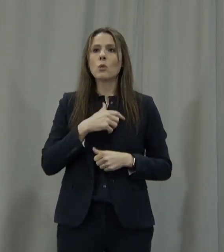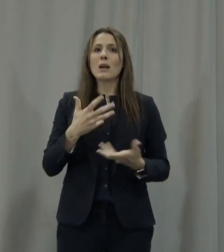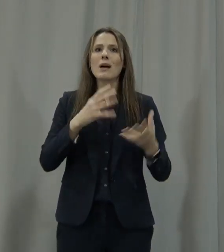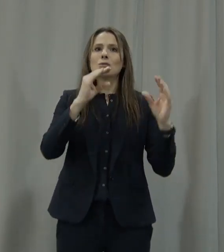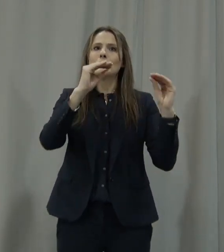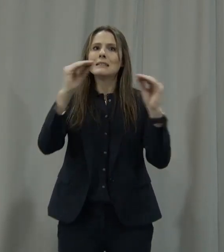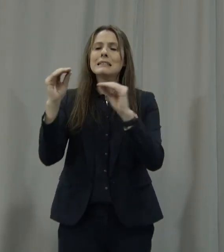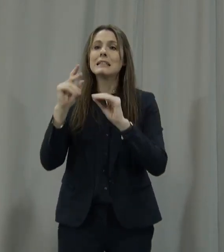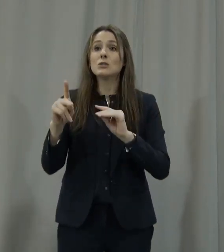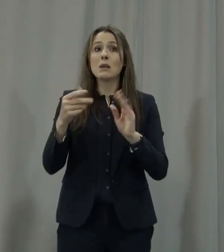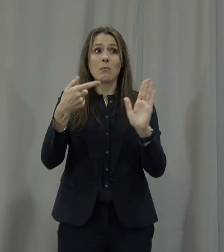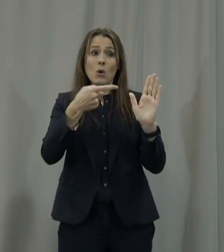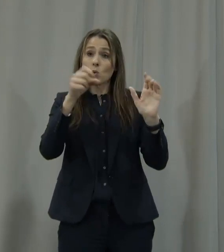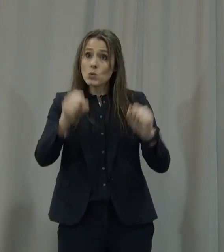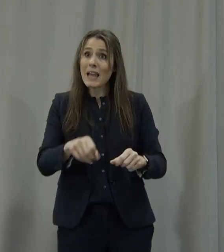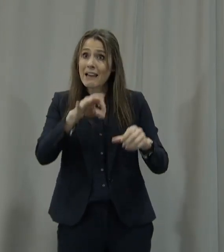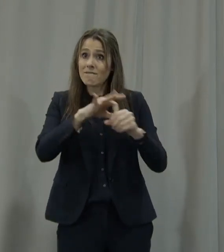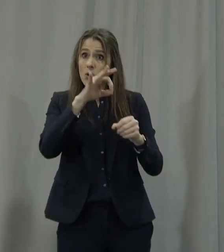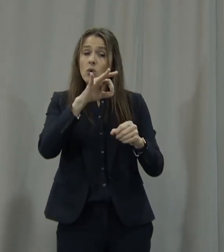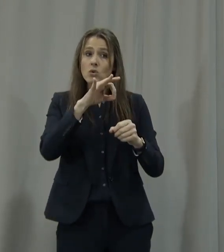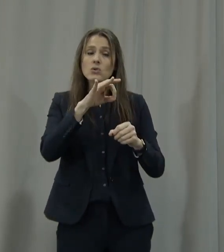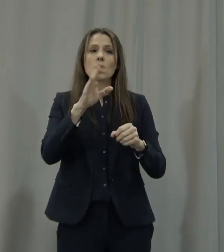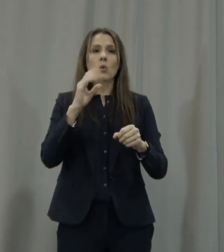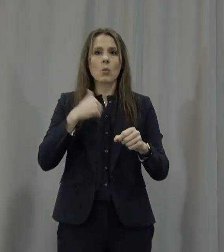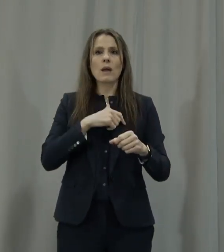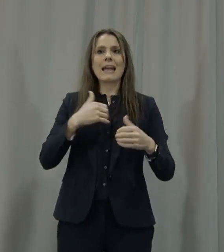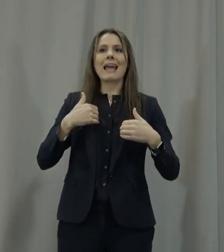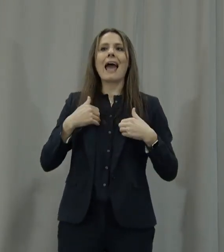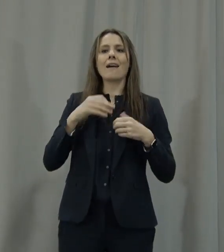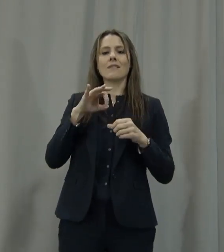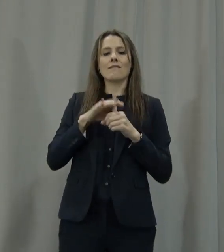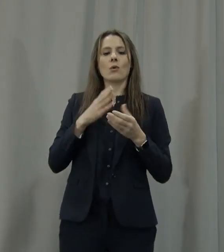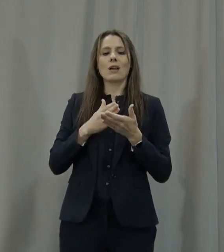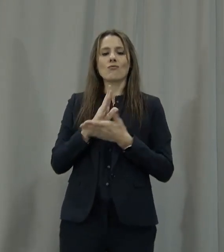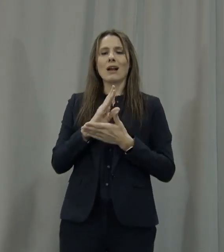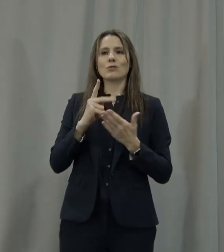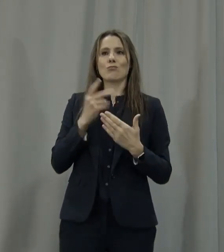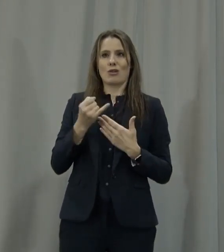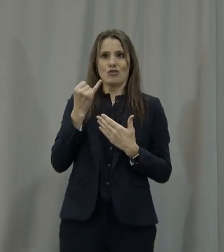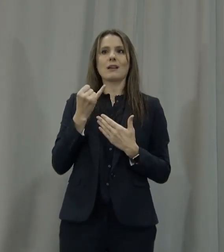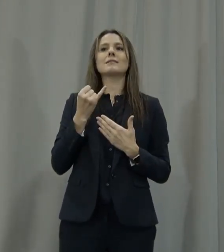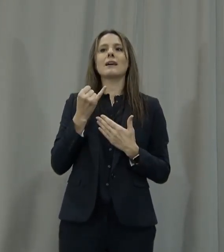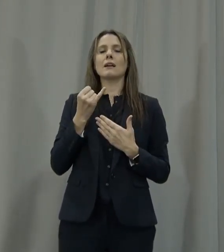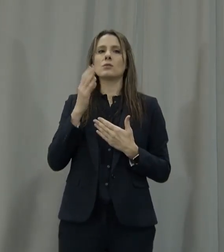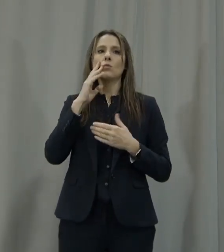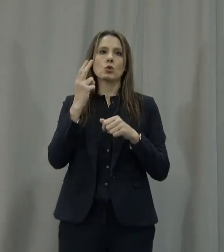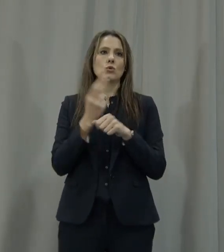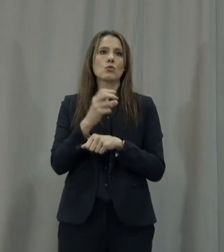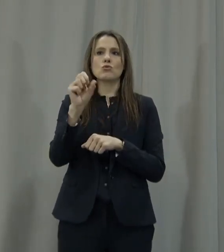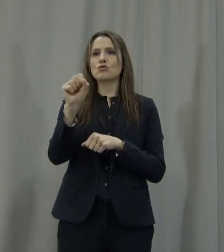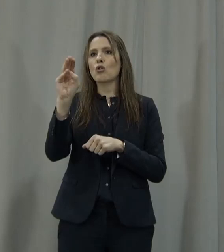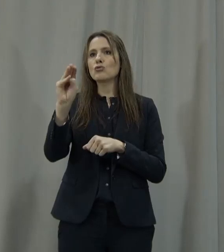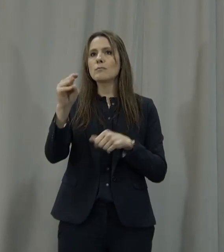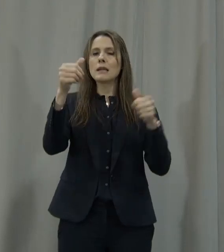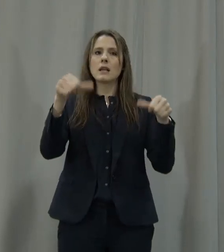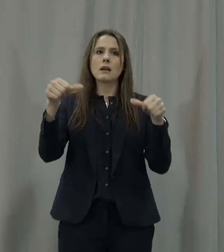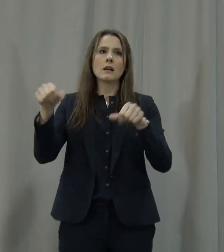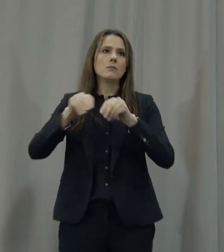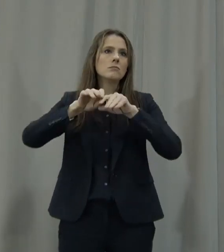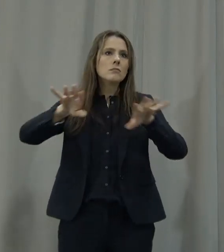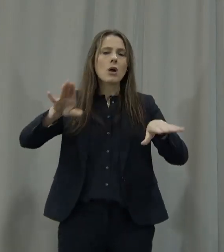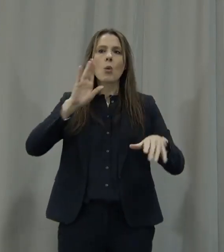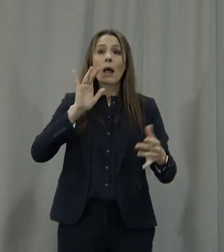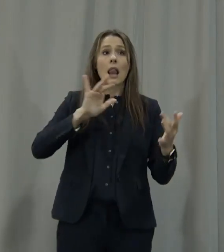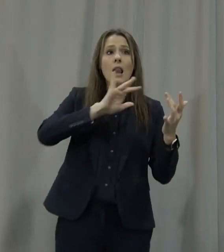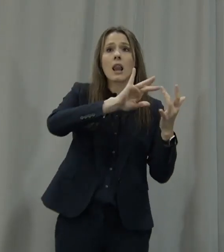those rights via our Voting Rights Project, which we will use social media and personal interaction to reach